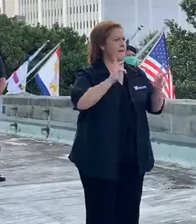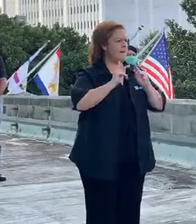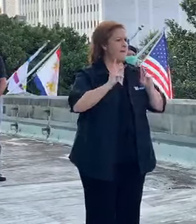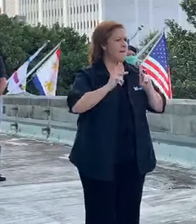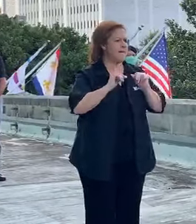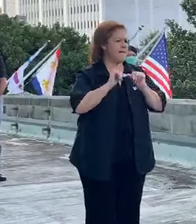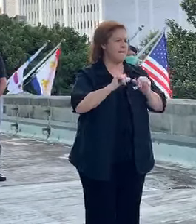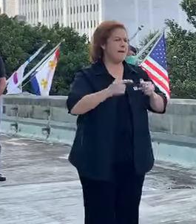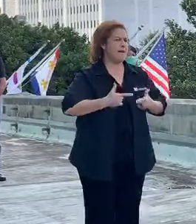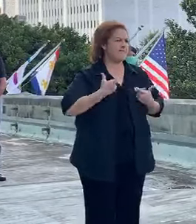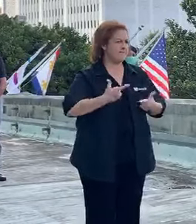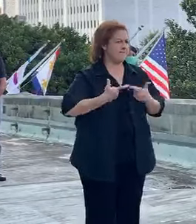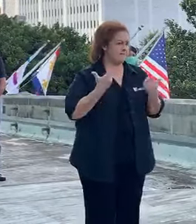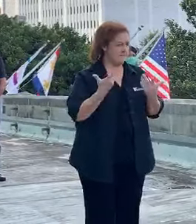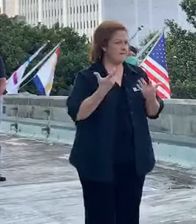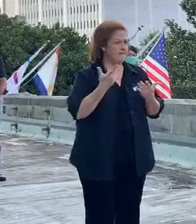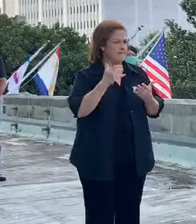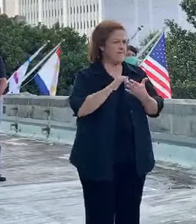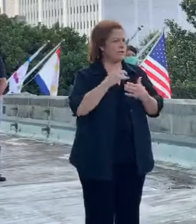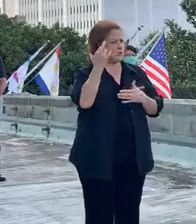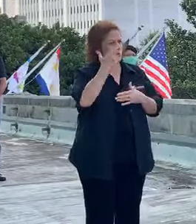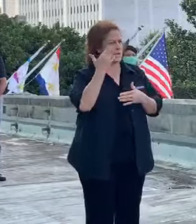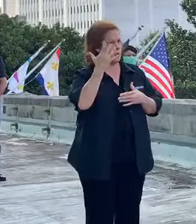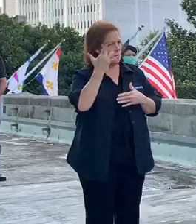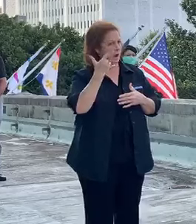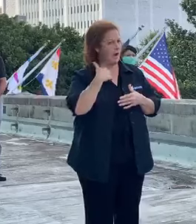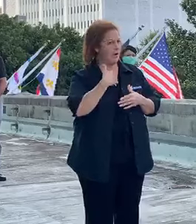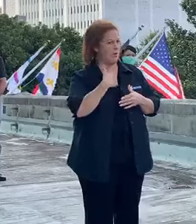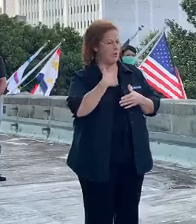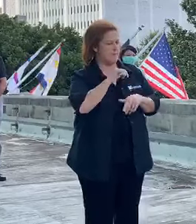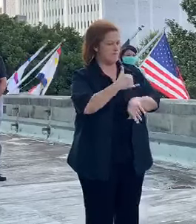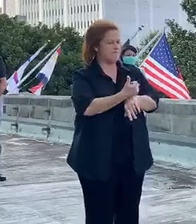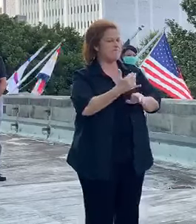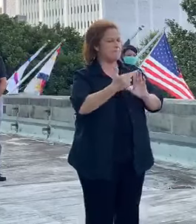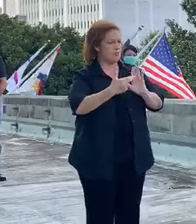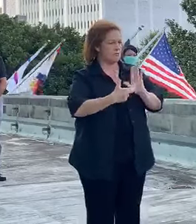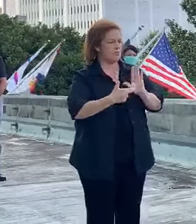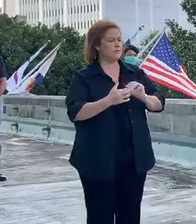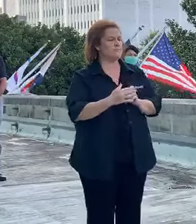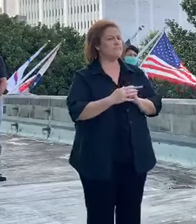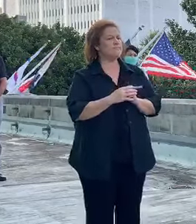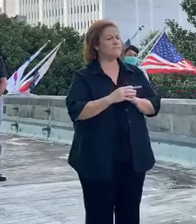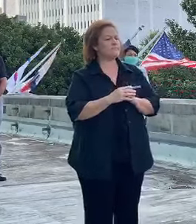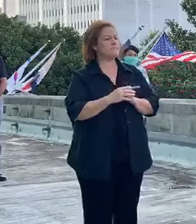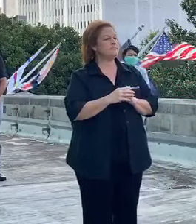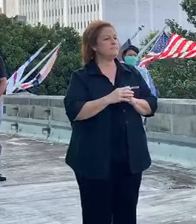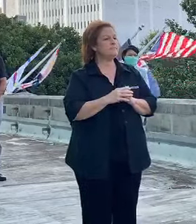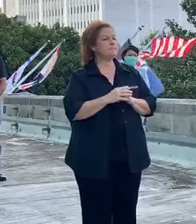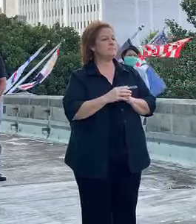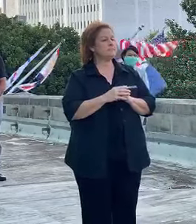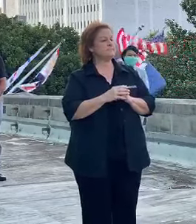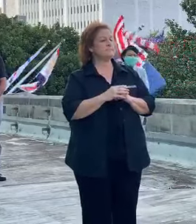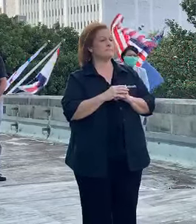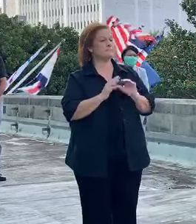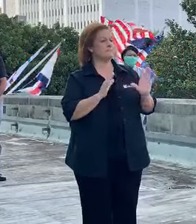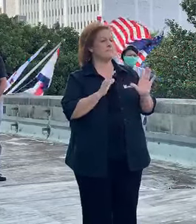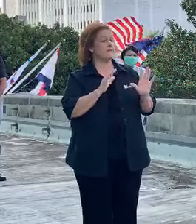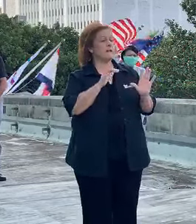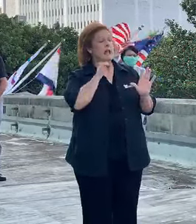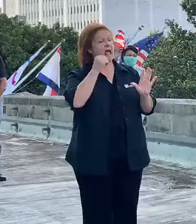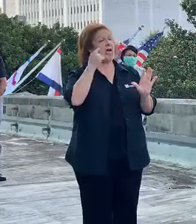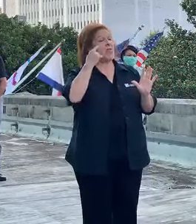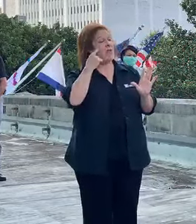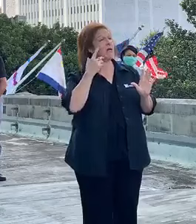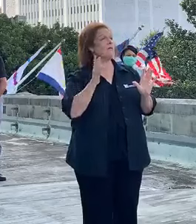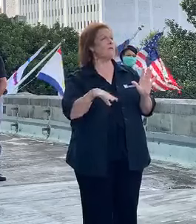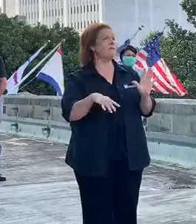alive. And that is what these protocols are here for. Now, don't think that because we